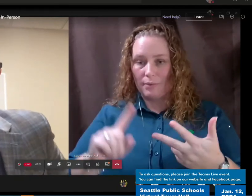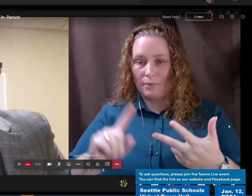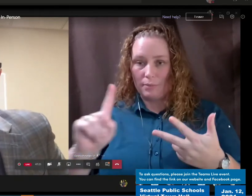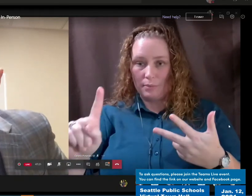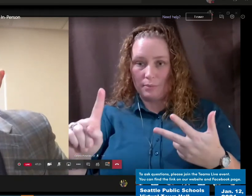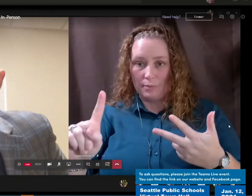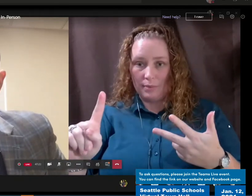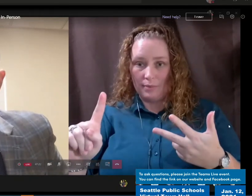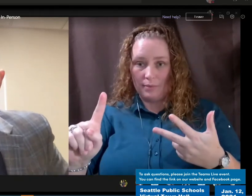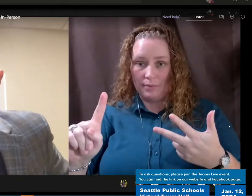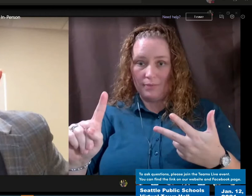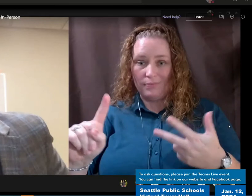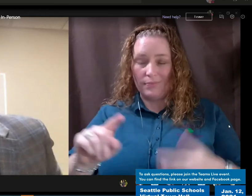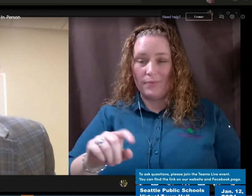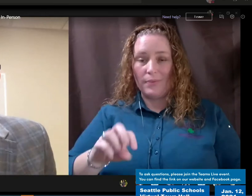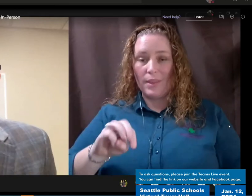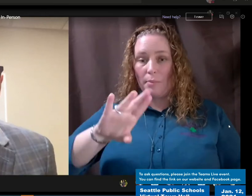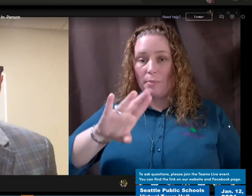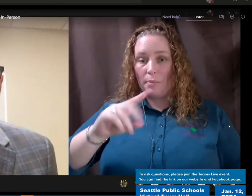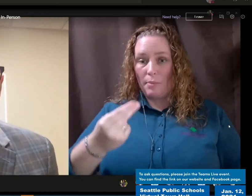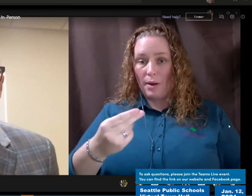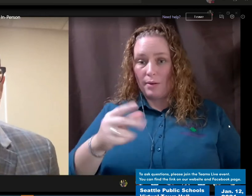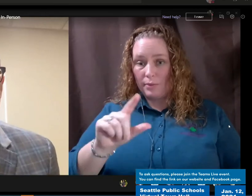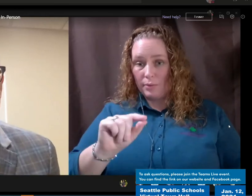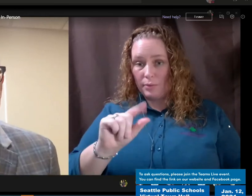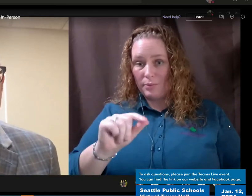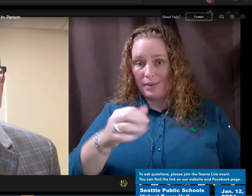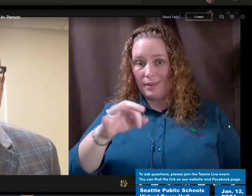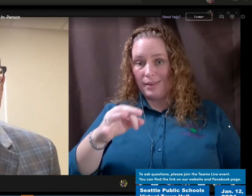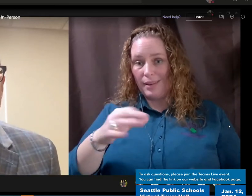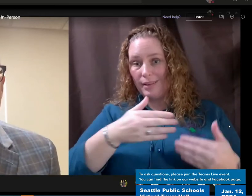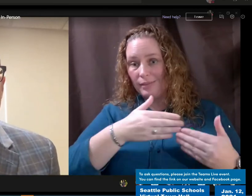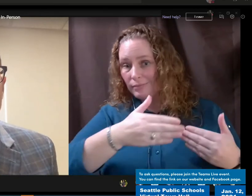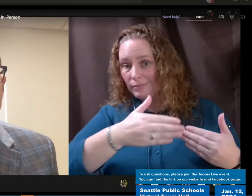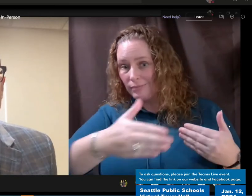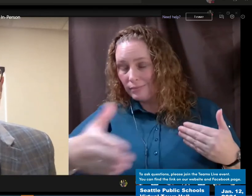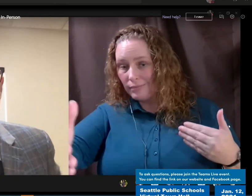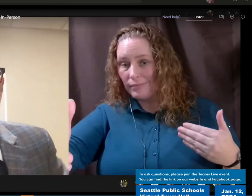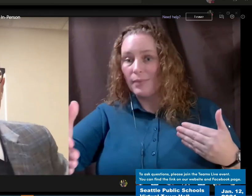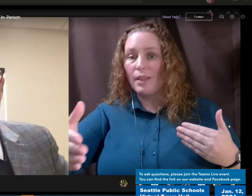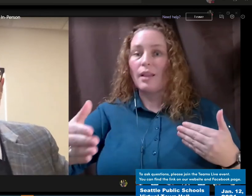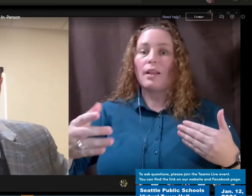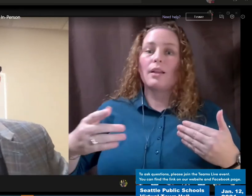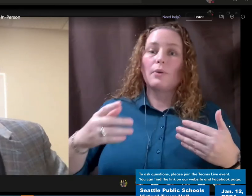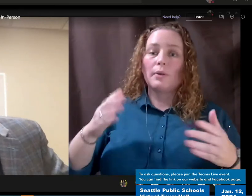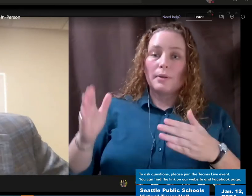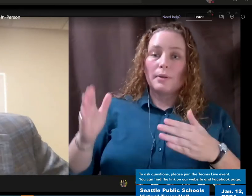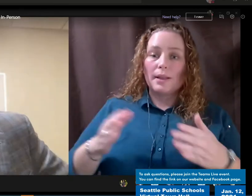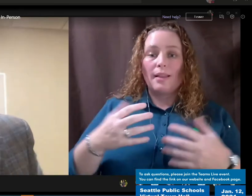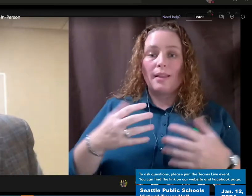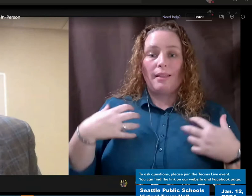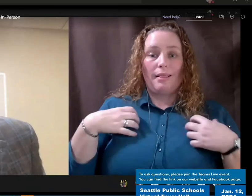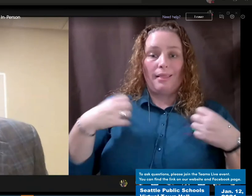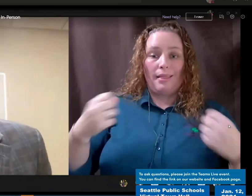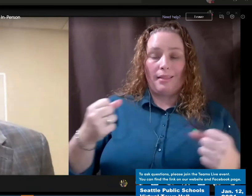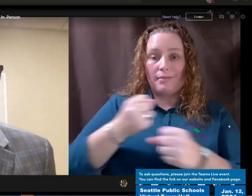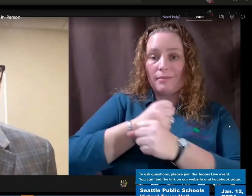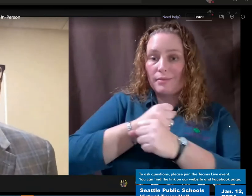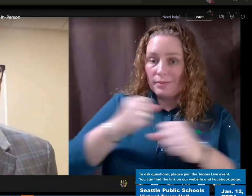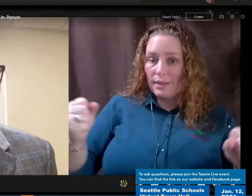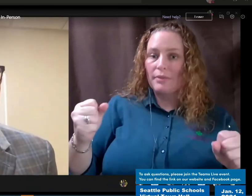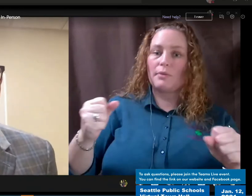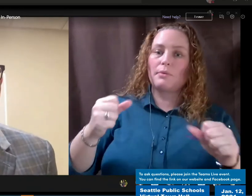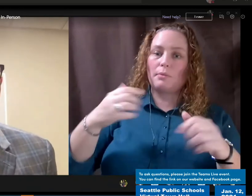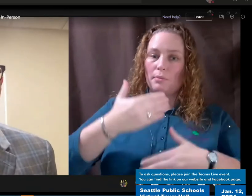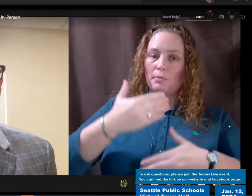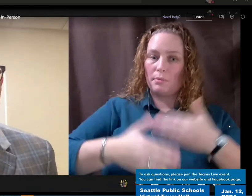March, we have developed health and safety protocols with the guidance from the departments of health